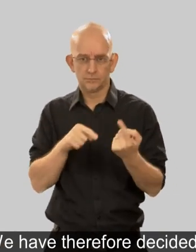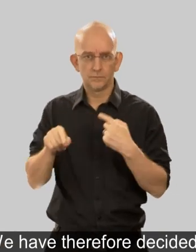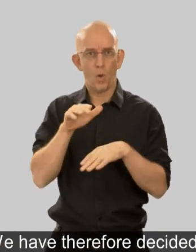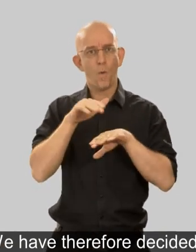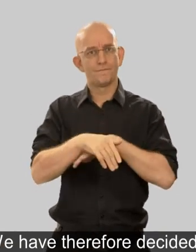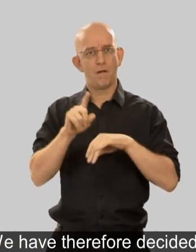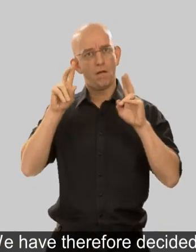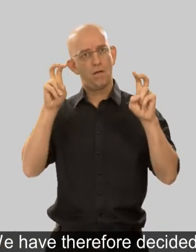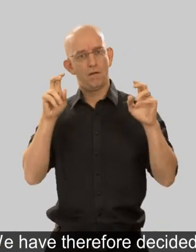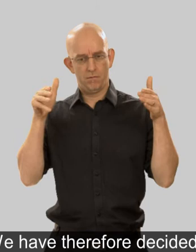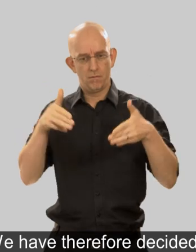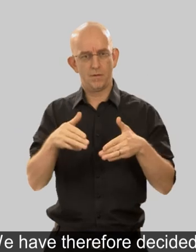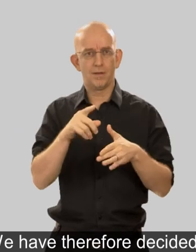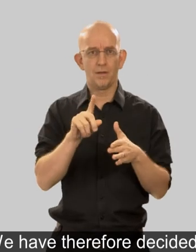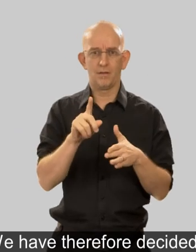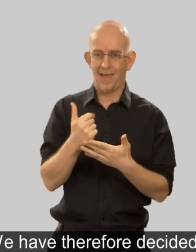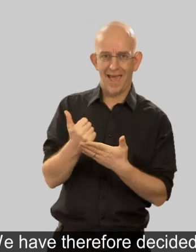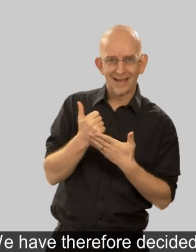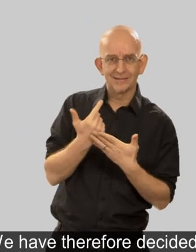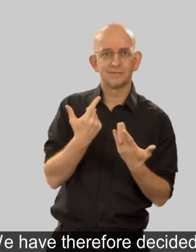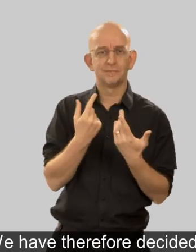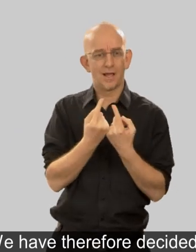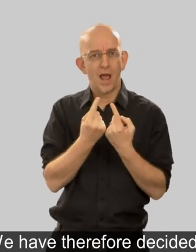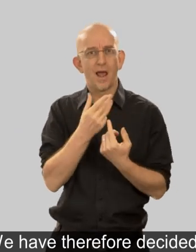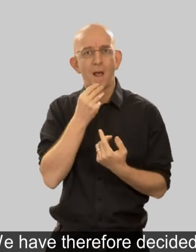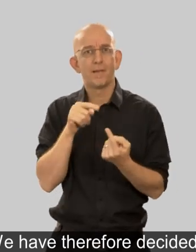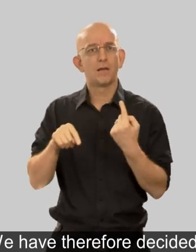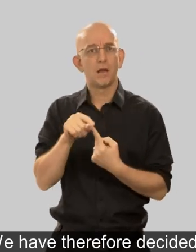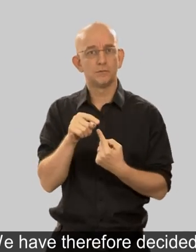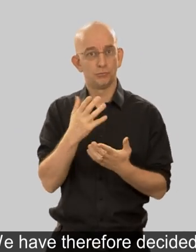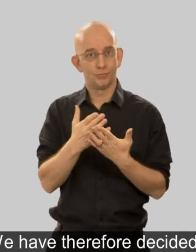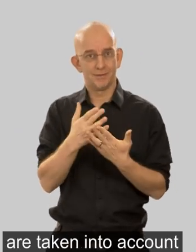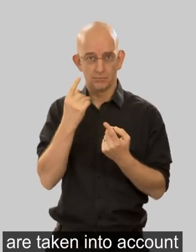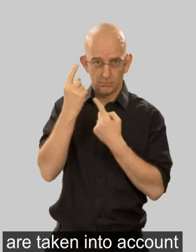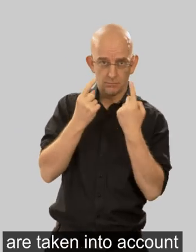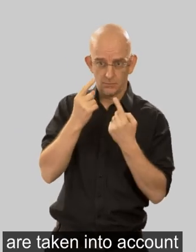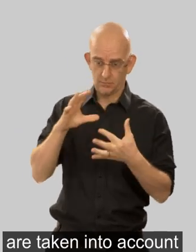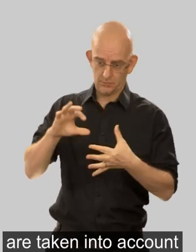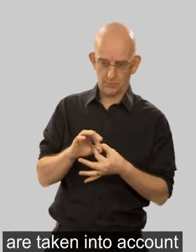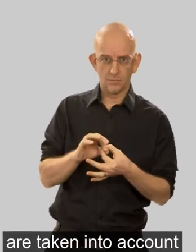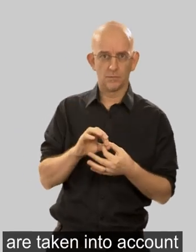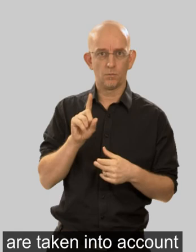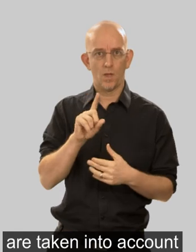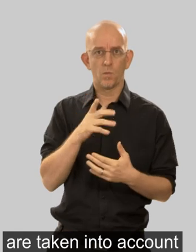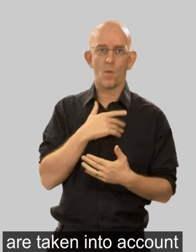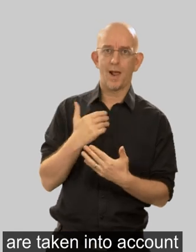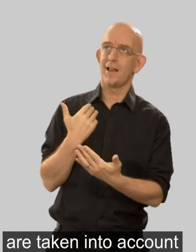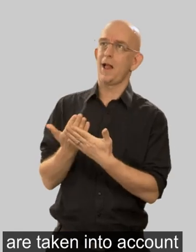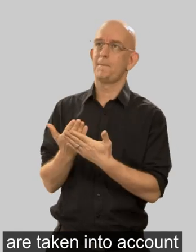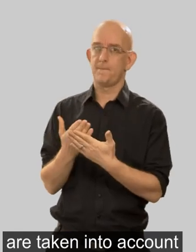We have therefore decided to consult on how aids and appliances are taken into account